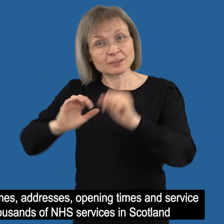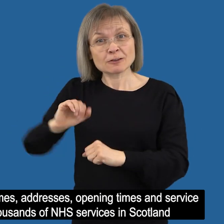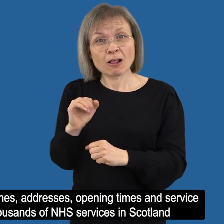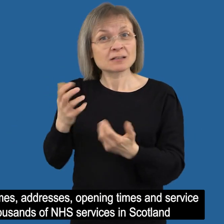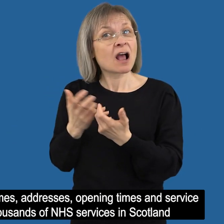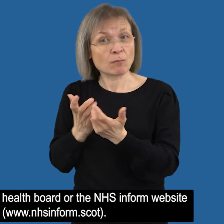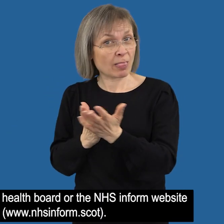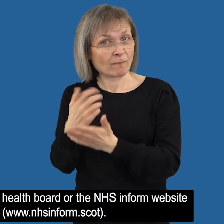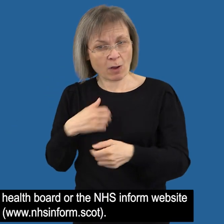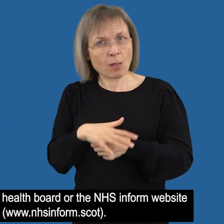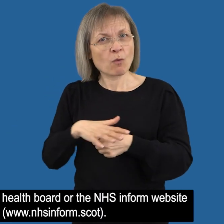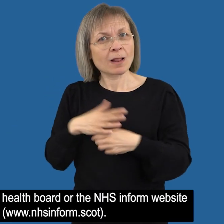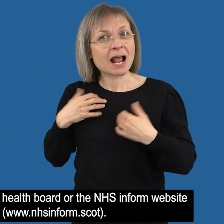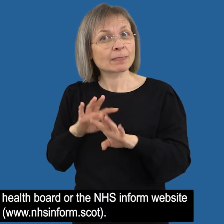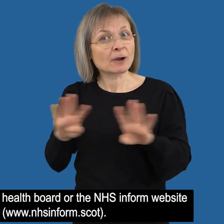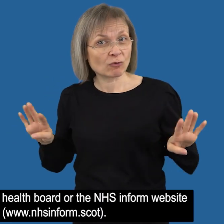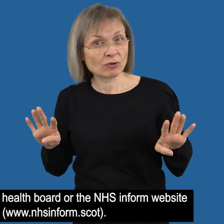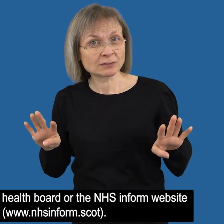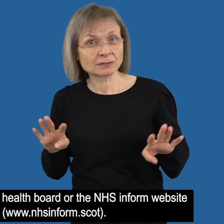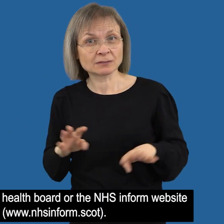local health board or the NHS Inform website,